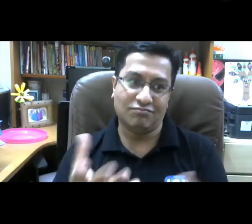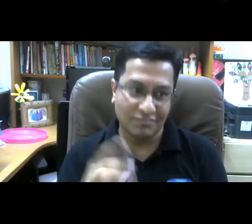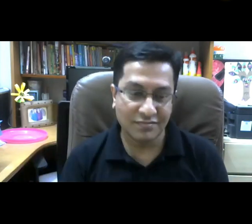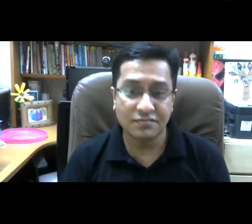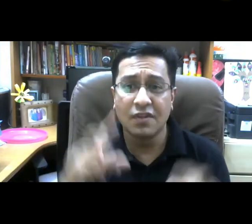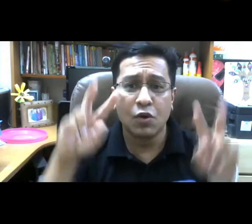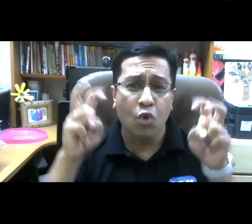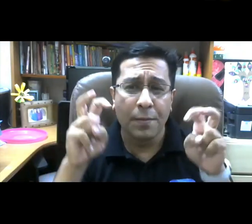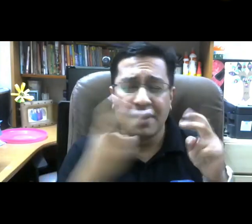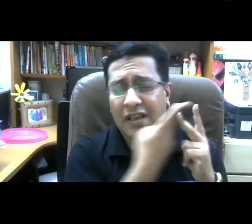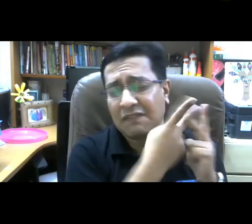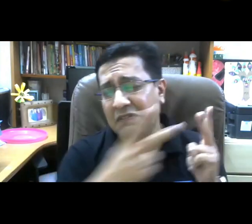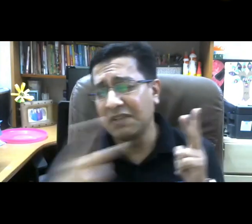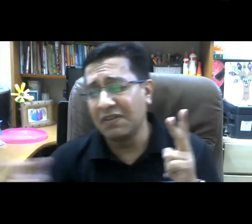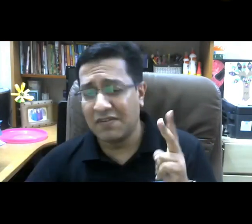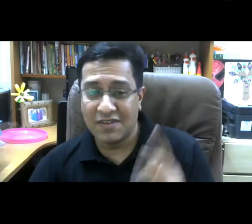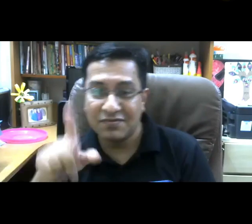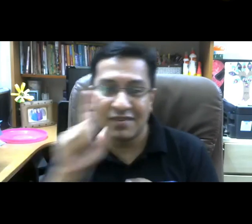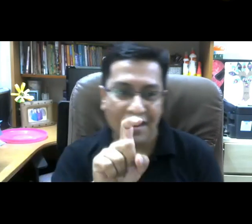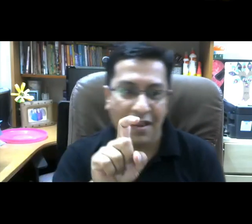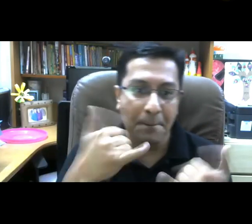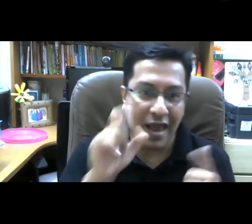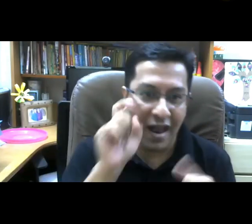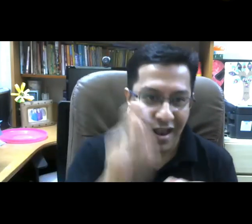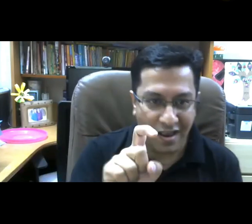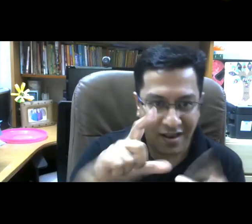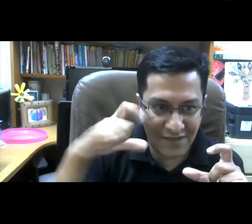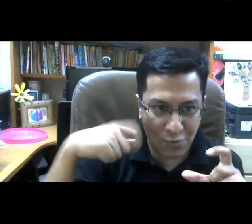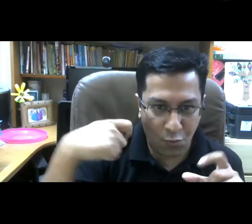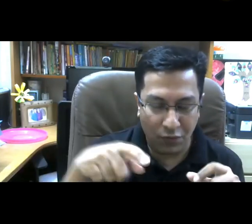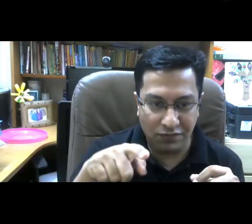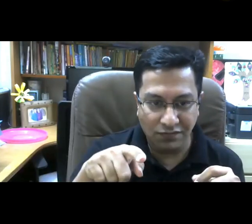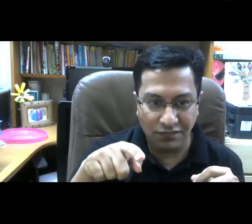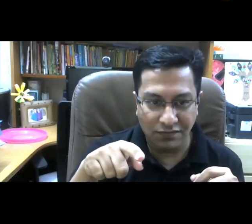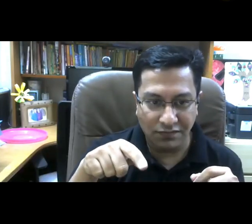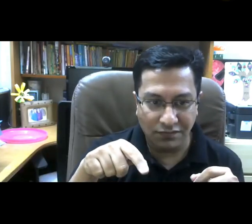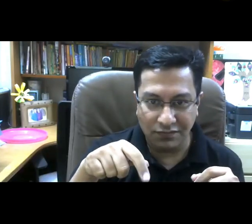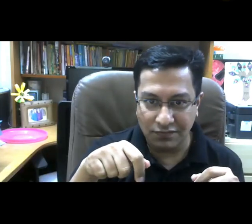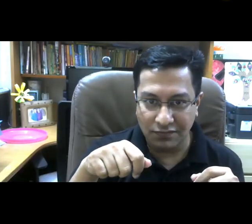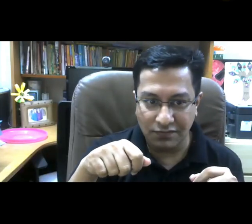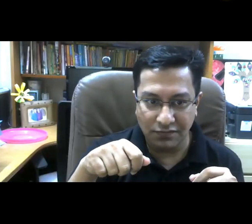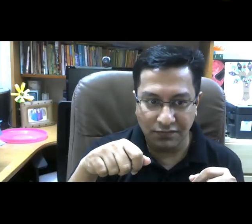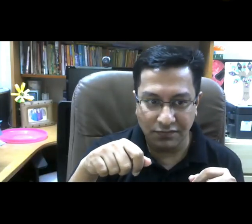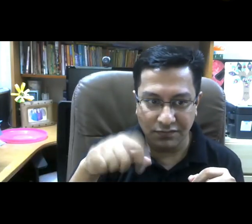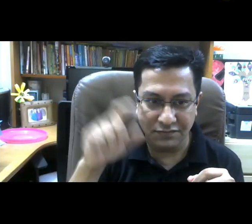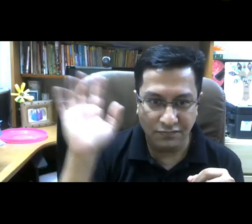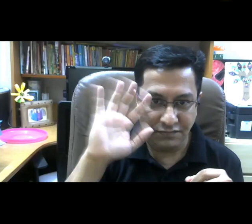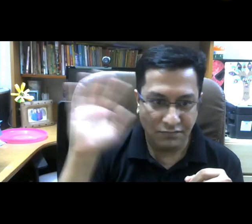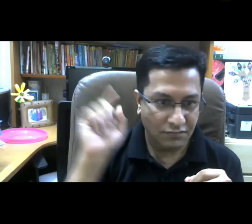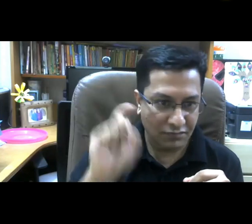together. That's what we provide. The different arena of topics are available. You can click and play on the video. Can you play the video,